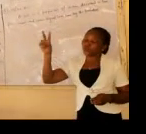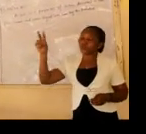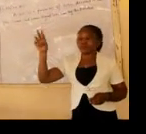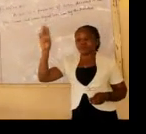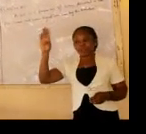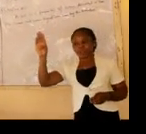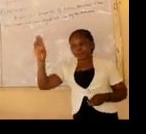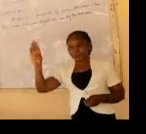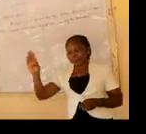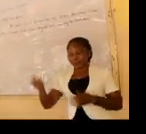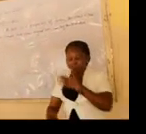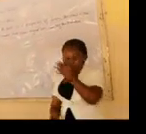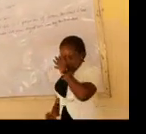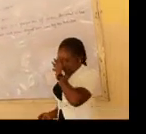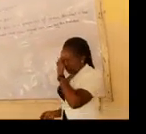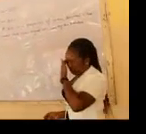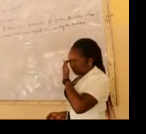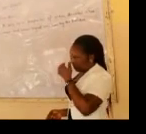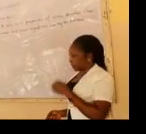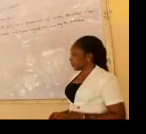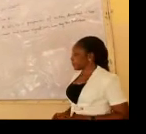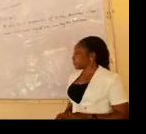bill becomes a law in the